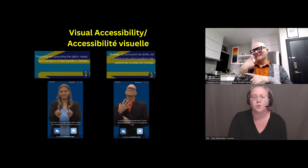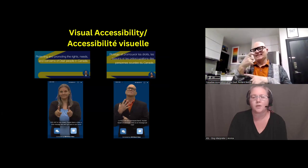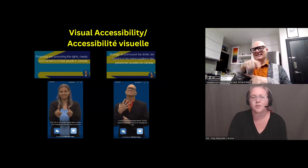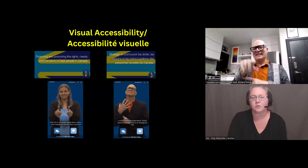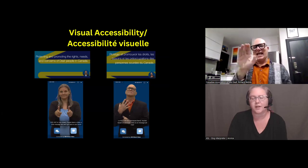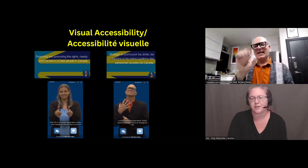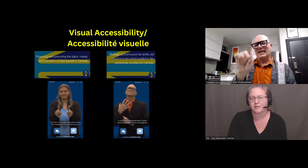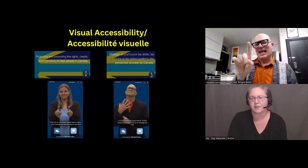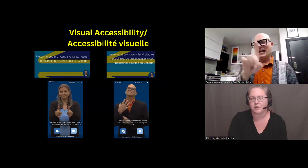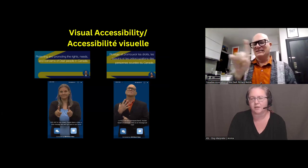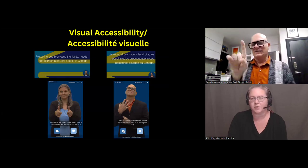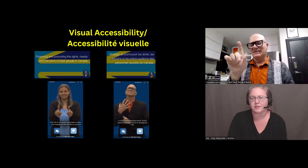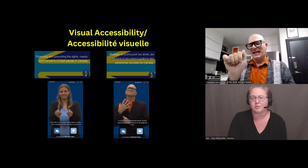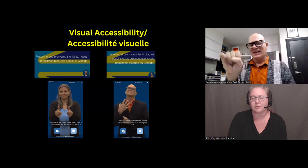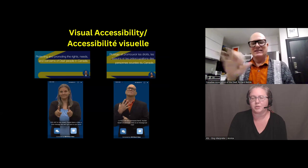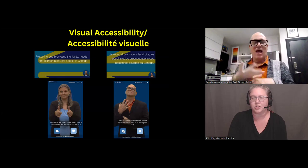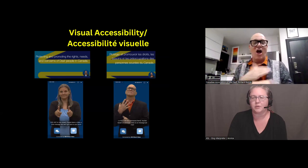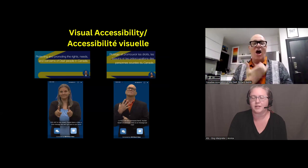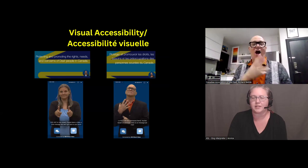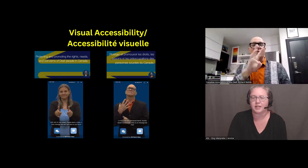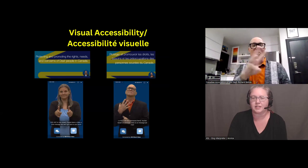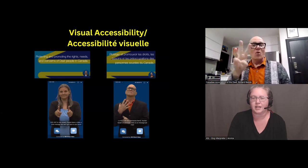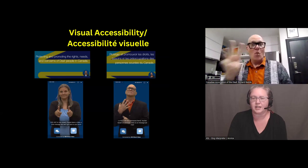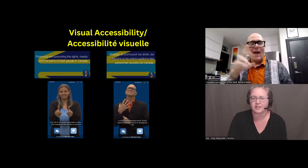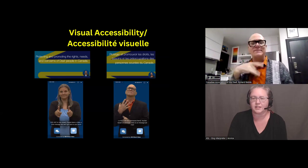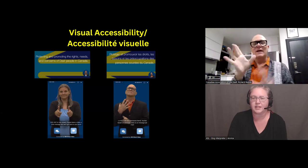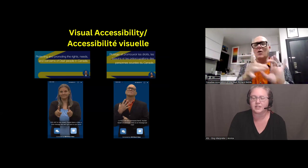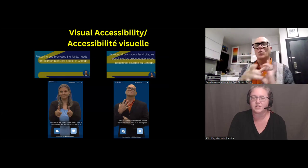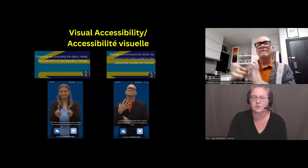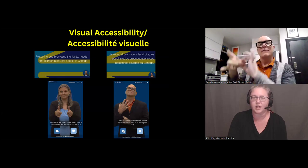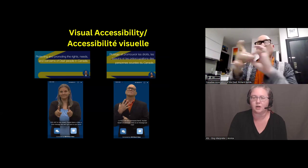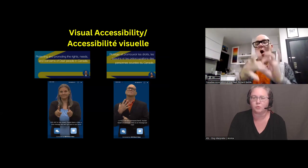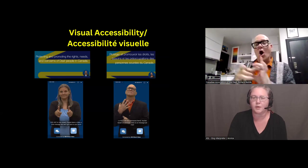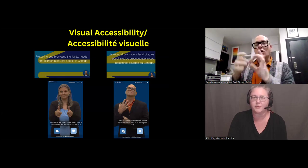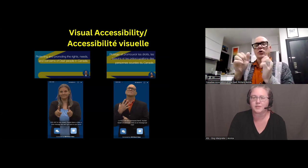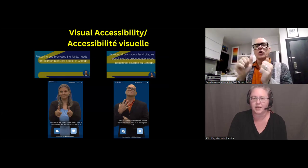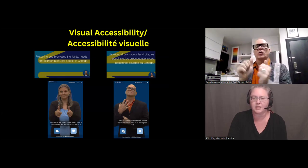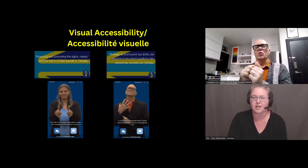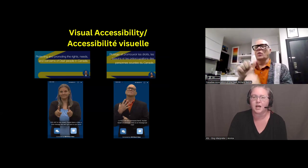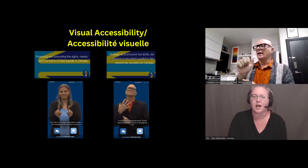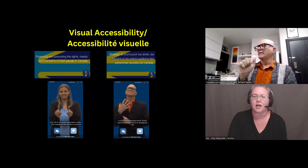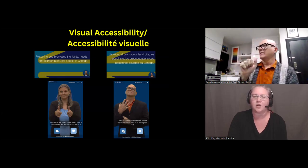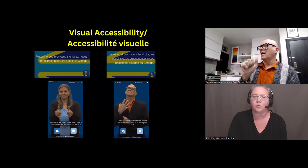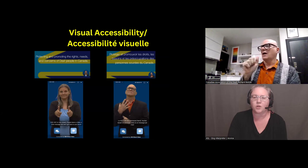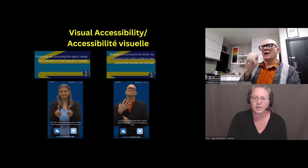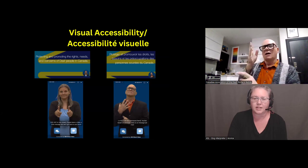One of the great things that we have recently been able to do at CAD-ASC is to get our website